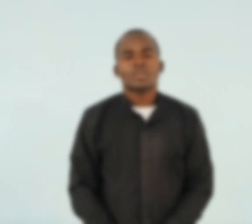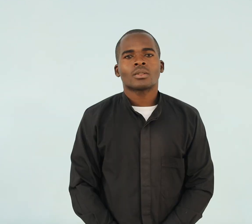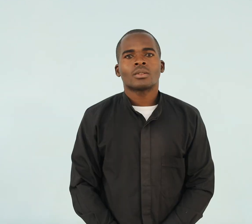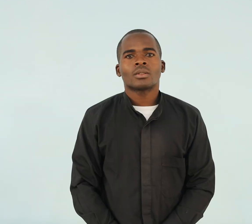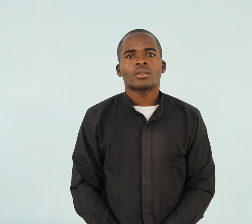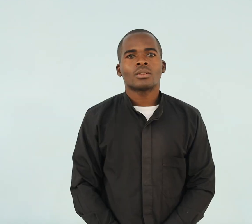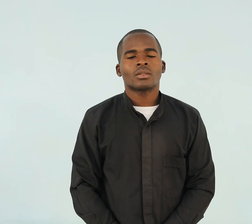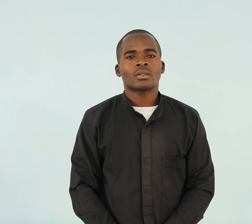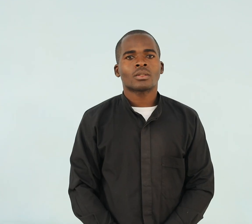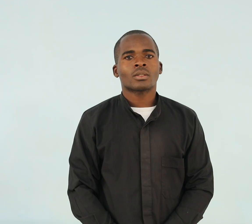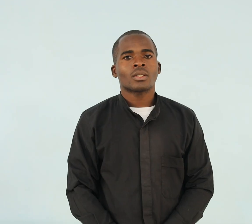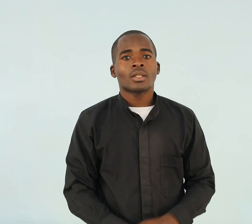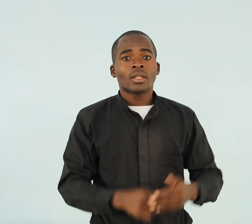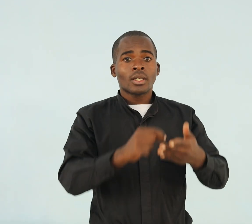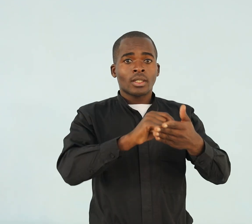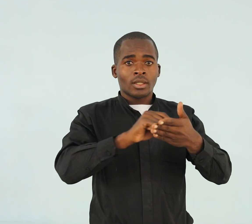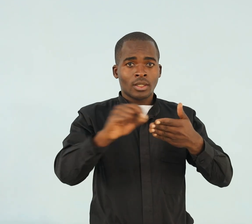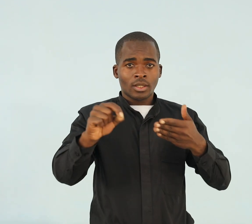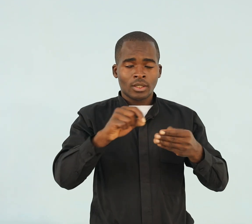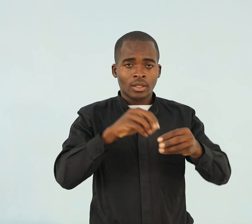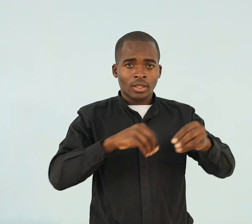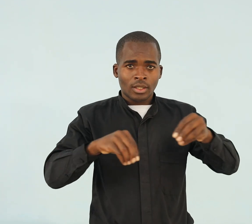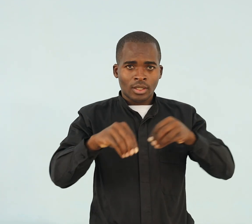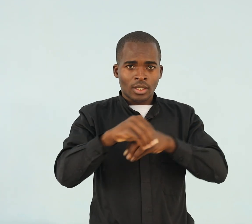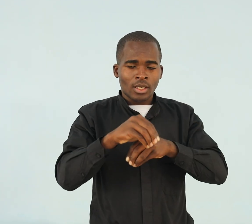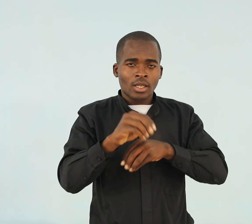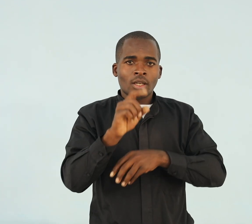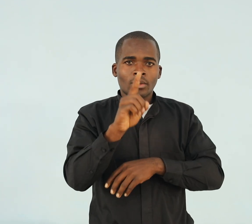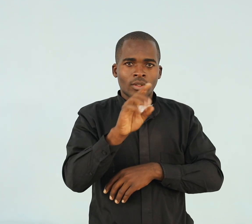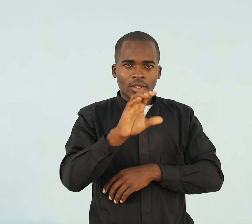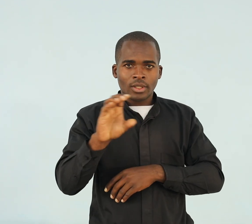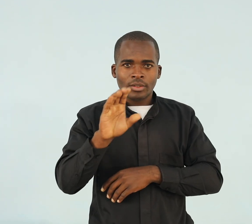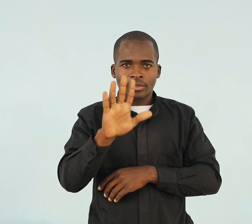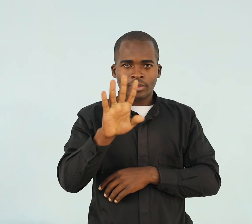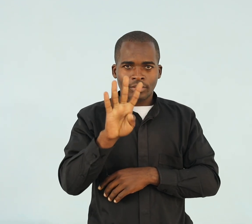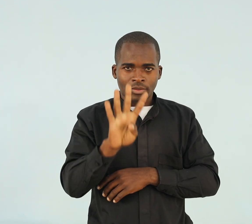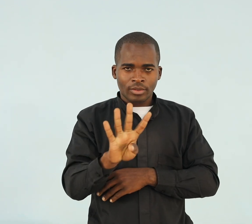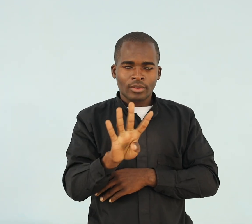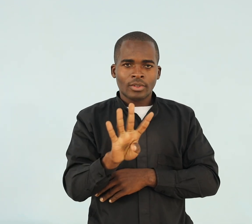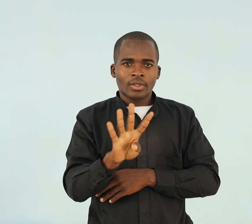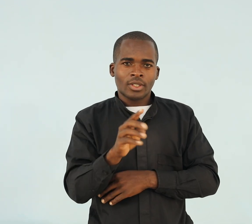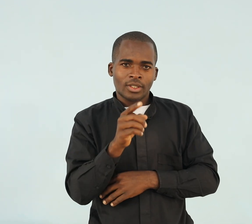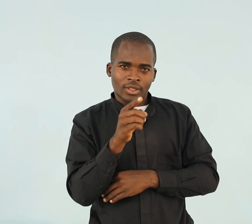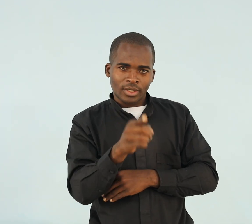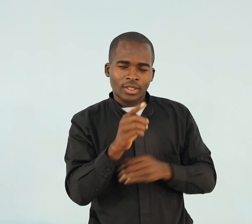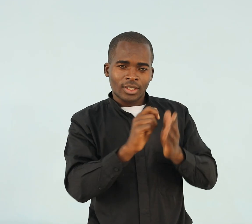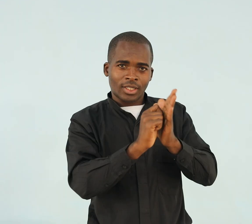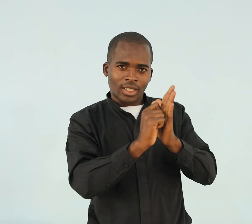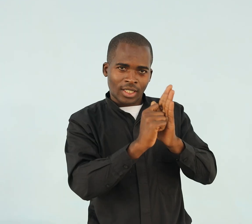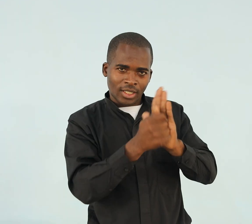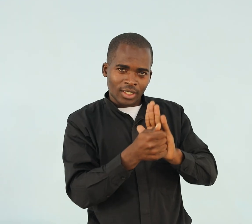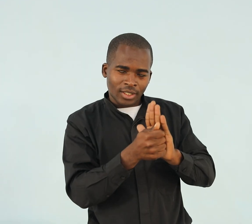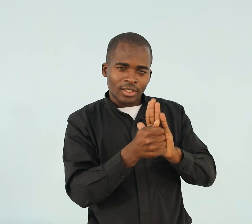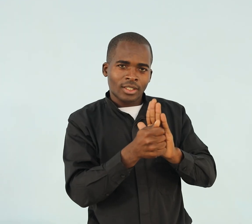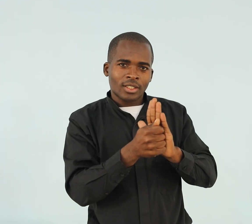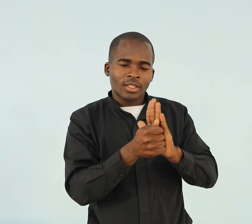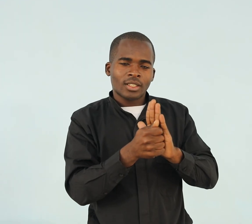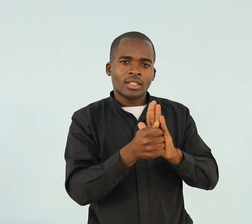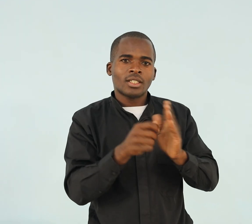Repeal and replacement of Article 154. Article 154 is repealed to provide that